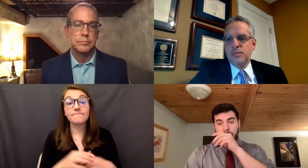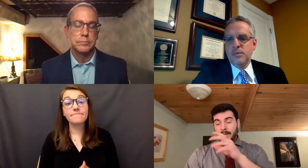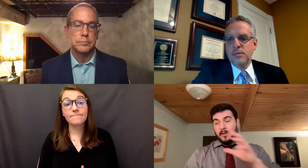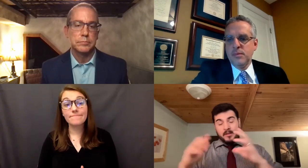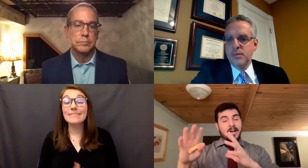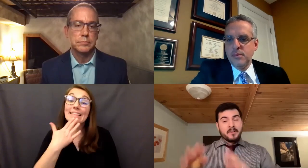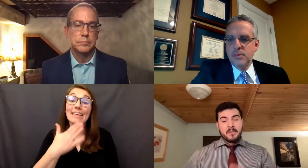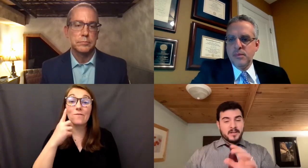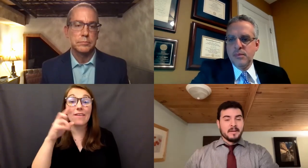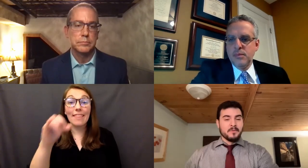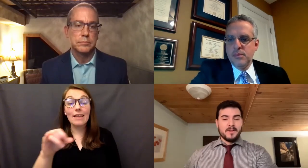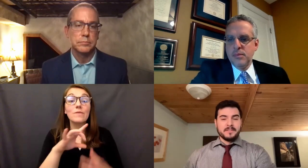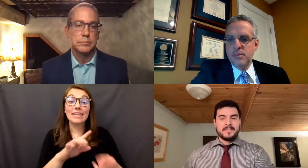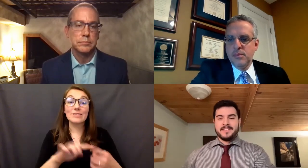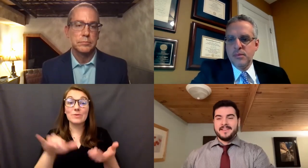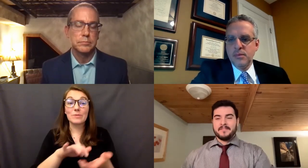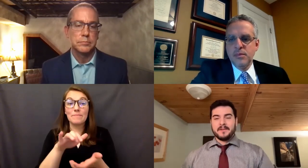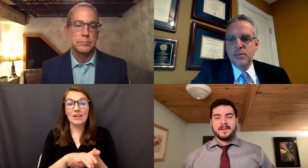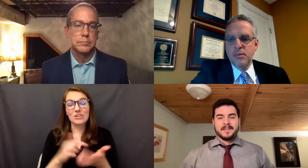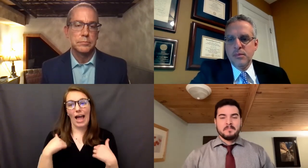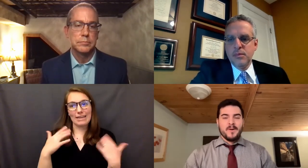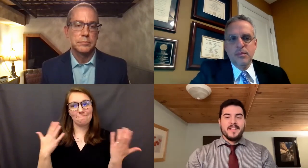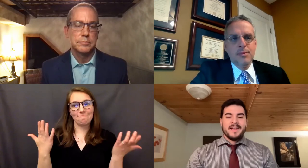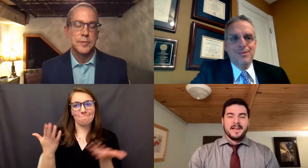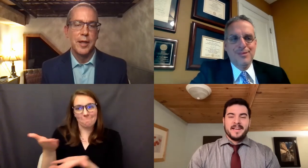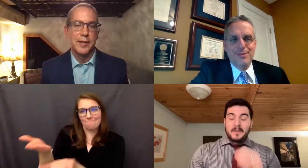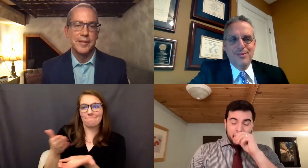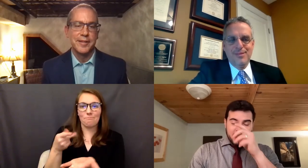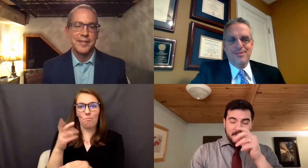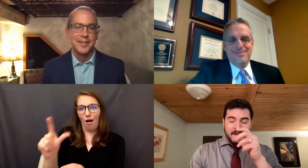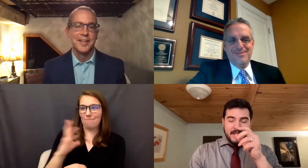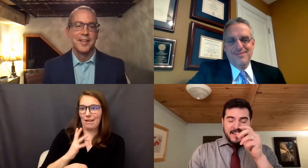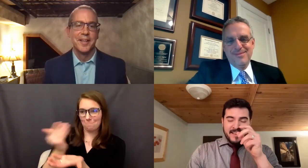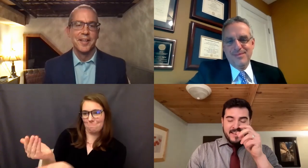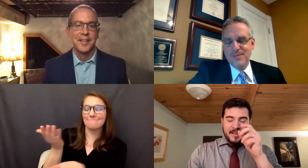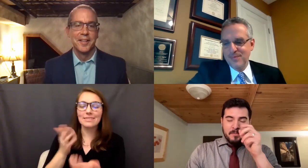Thank you for that. On the topic of marriage, I will always defer to Paul.